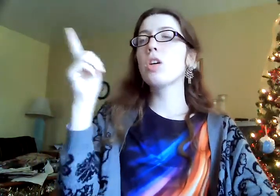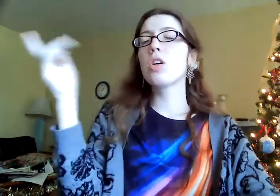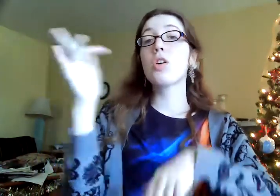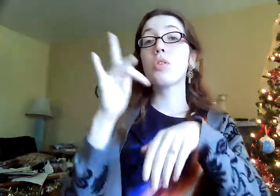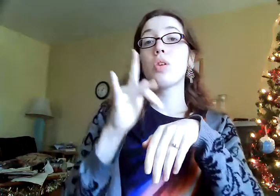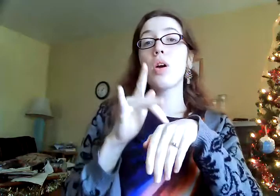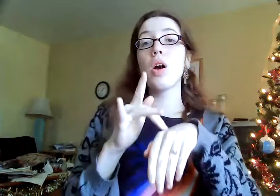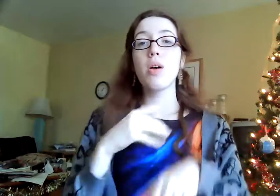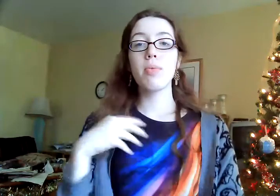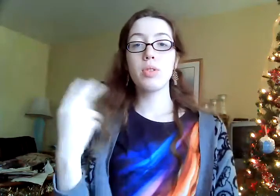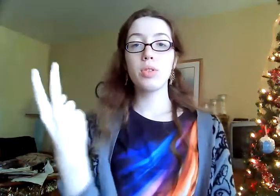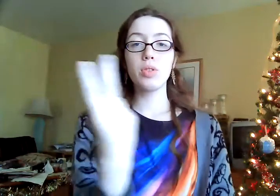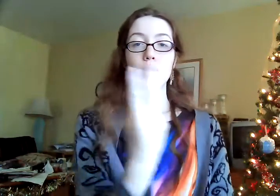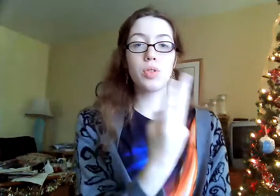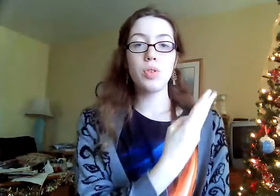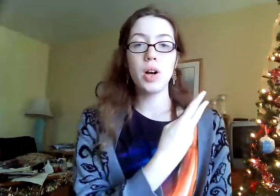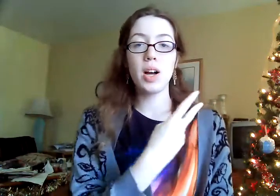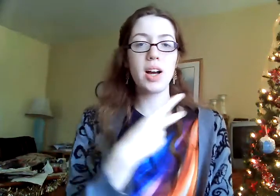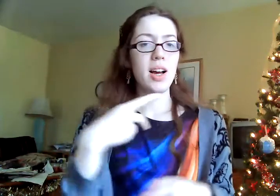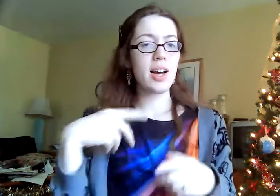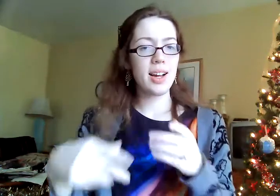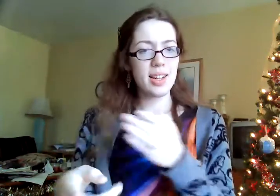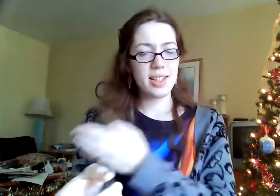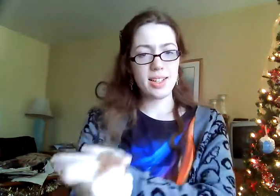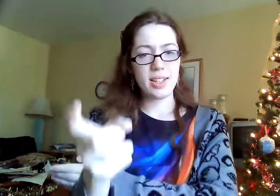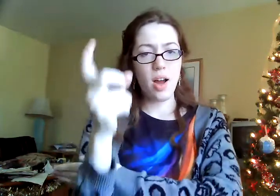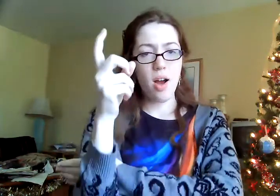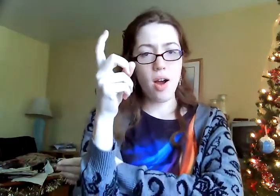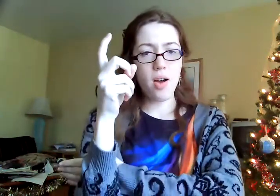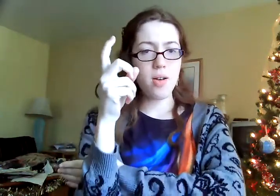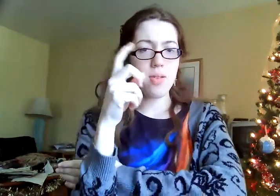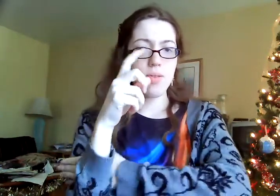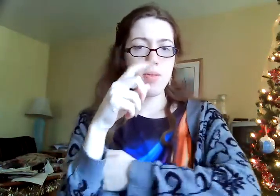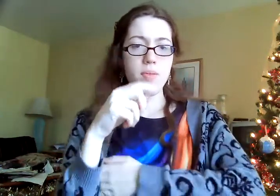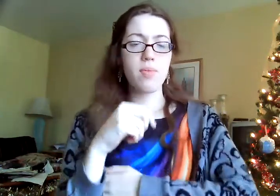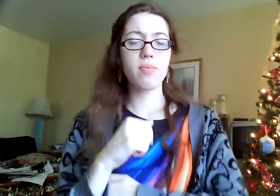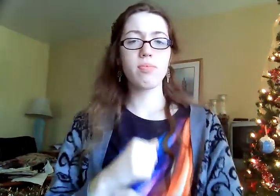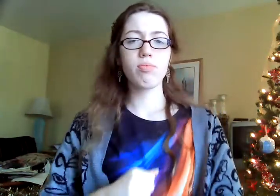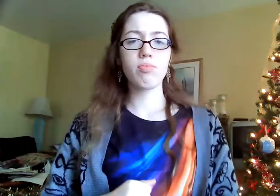You came to us adorning